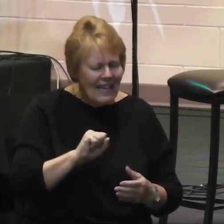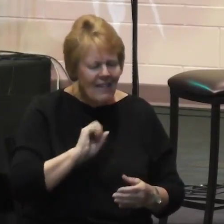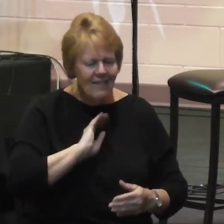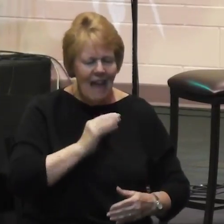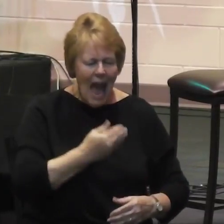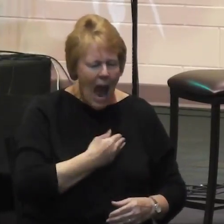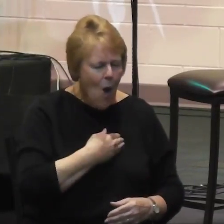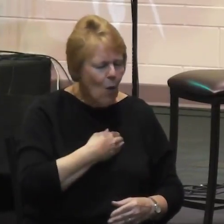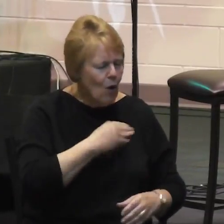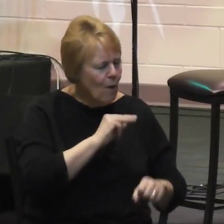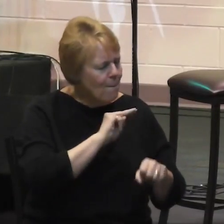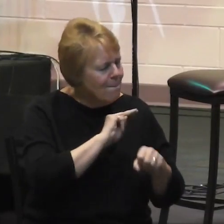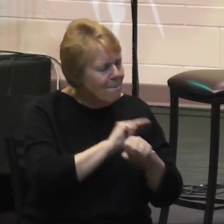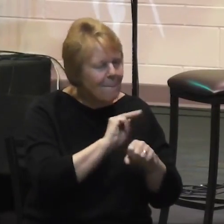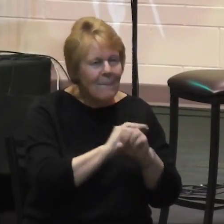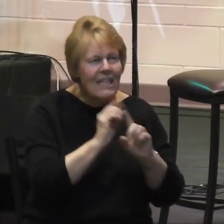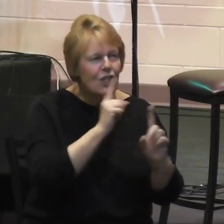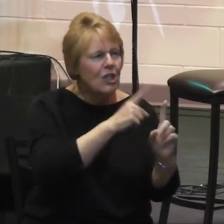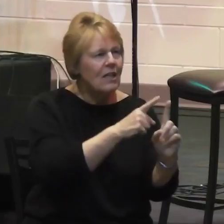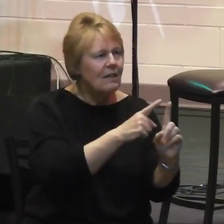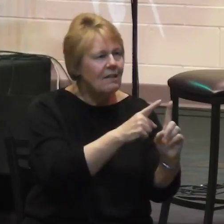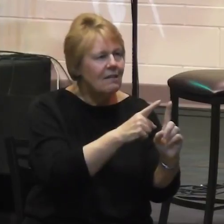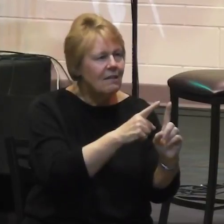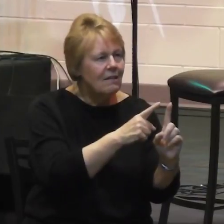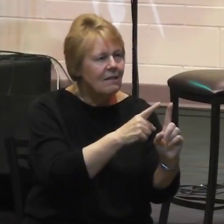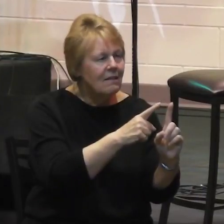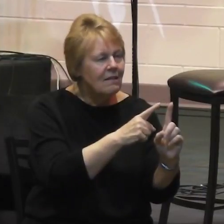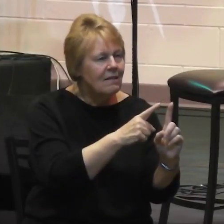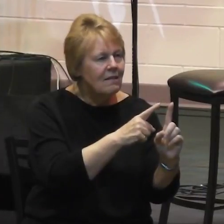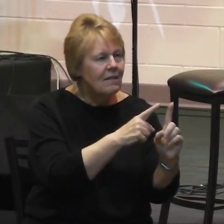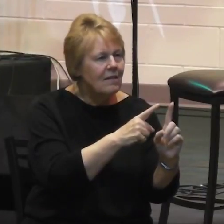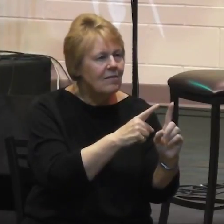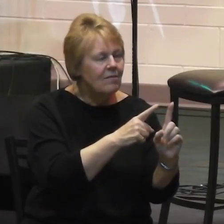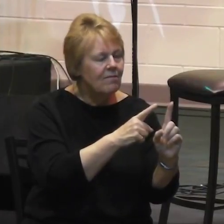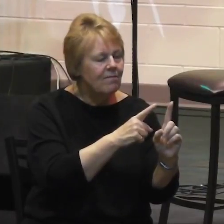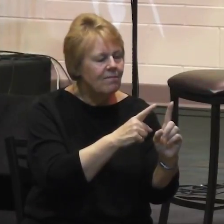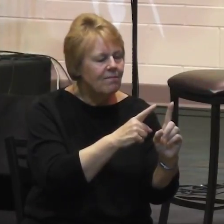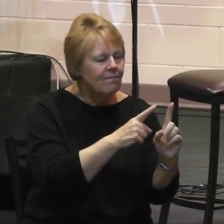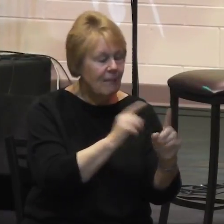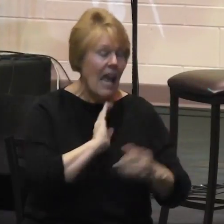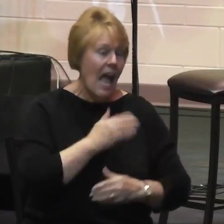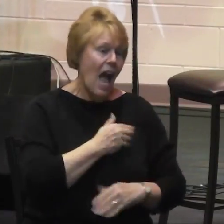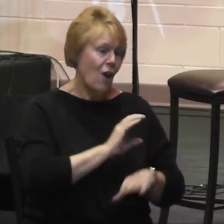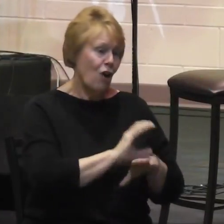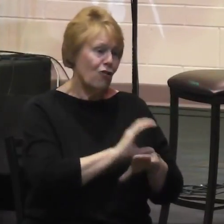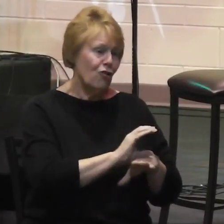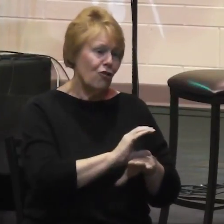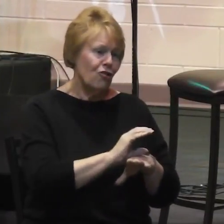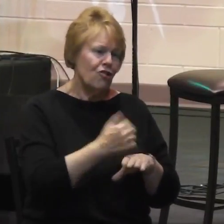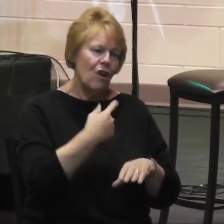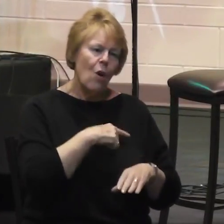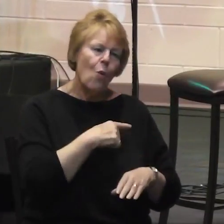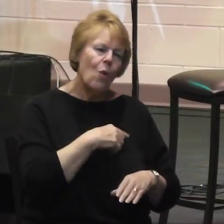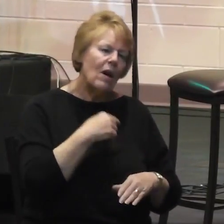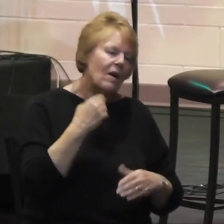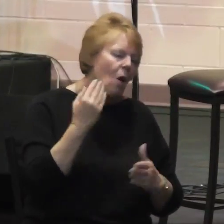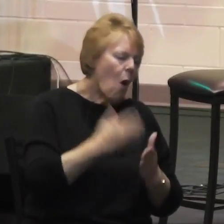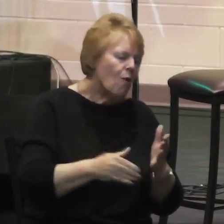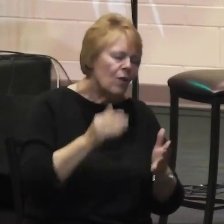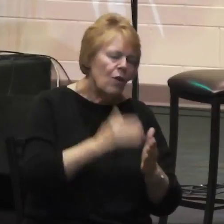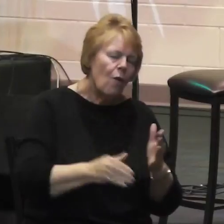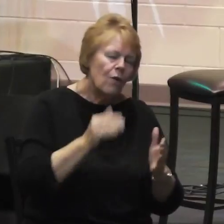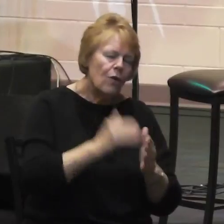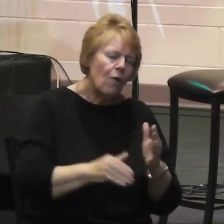What is our mission? At Life Spring Chapel we must constantly raise our